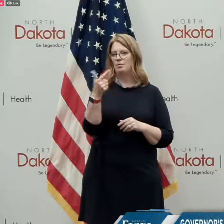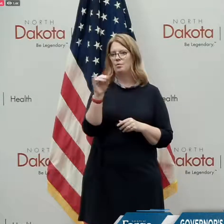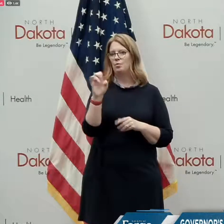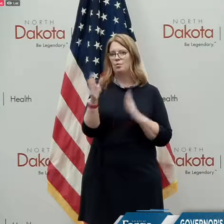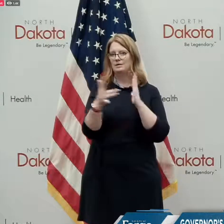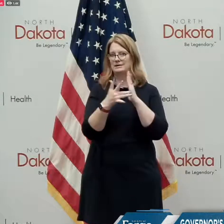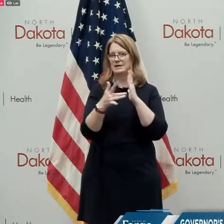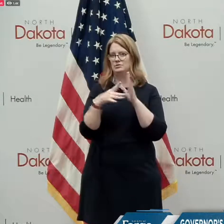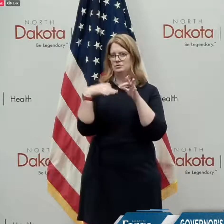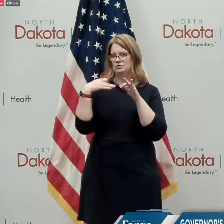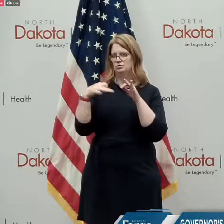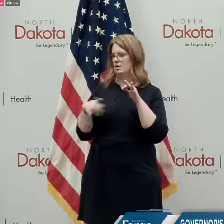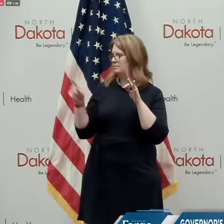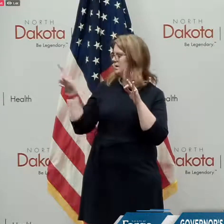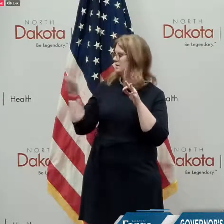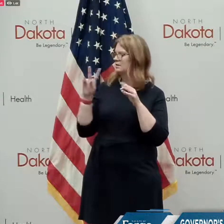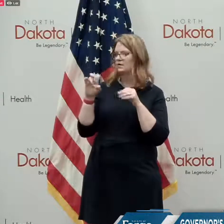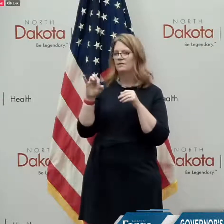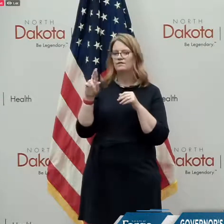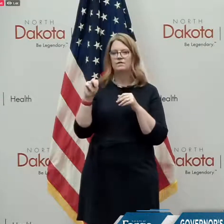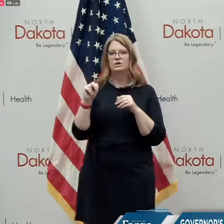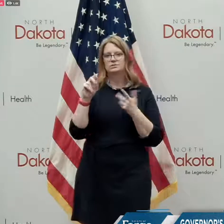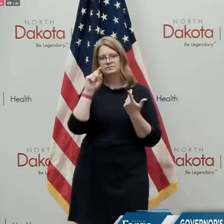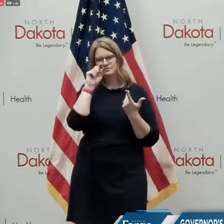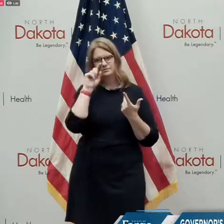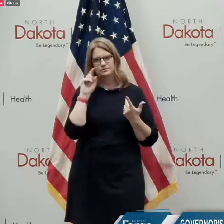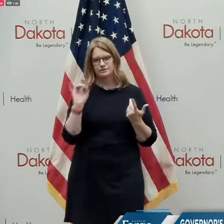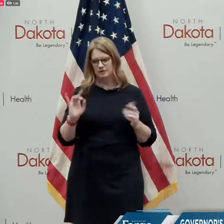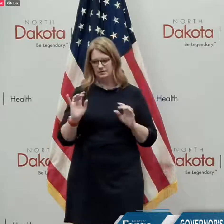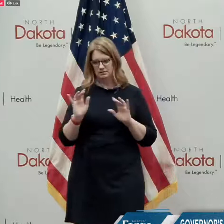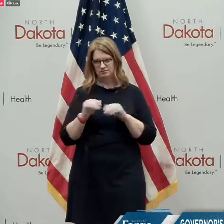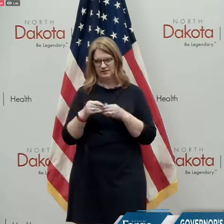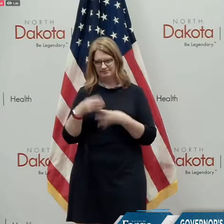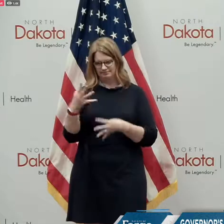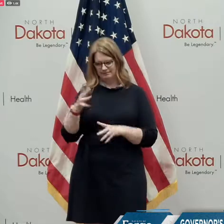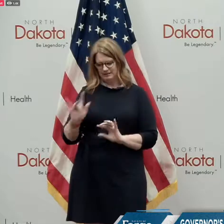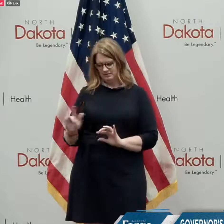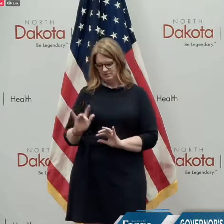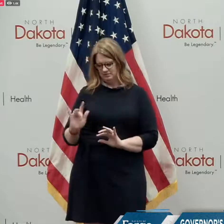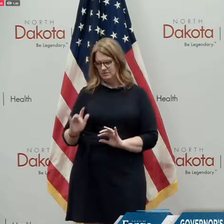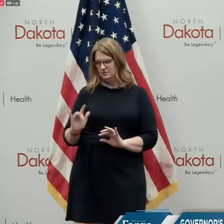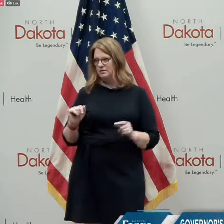described accurately by Vern, in terms of you got to go do the slider bar and turn it on.